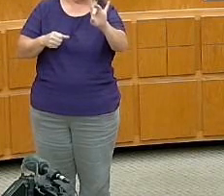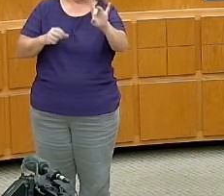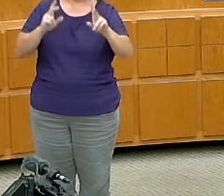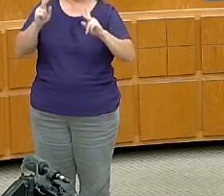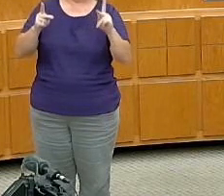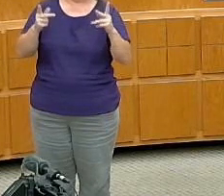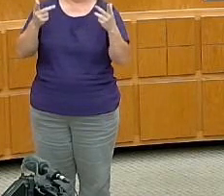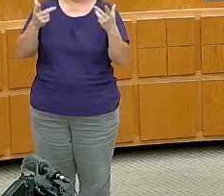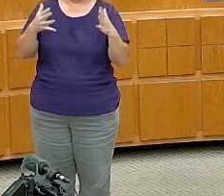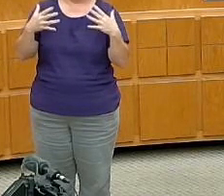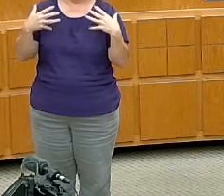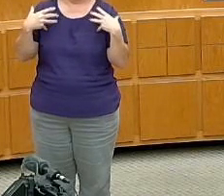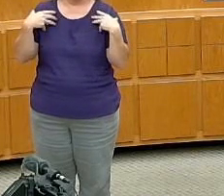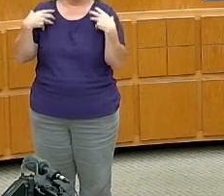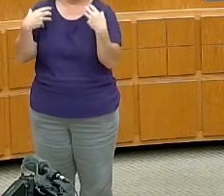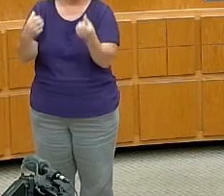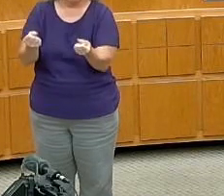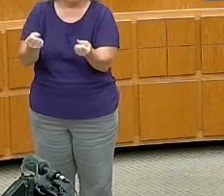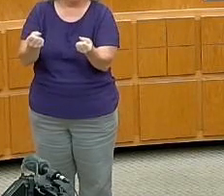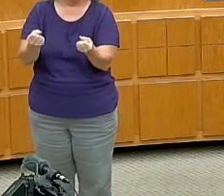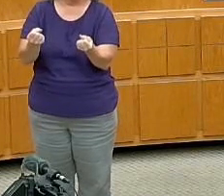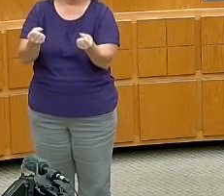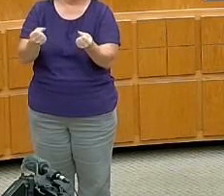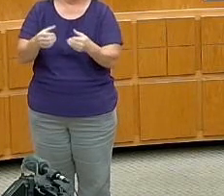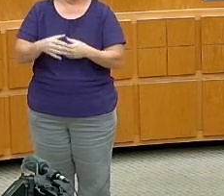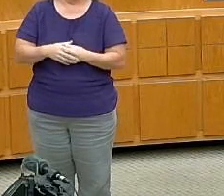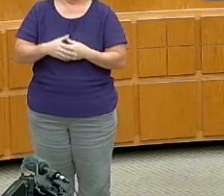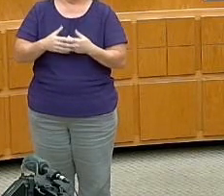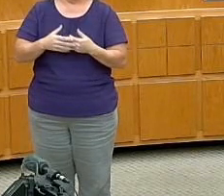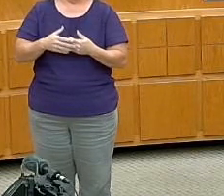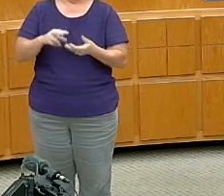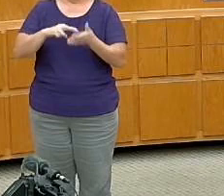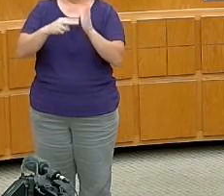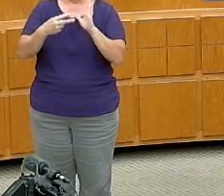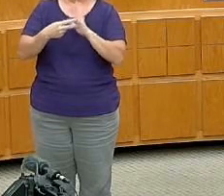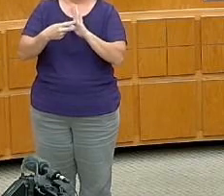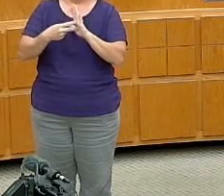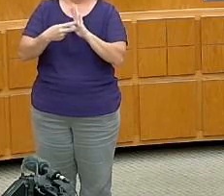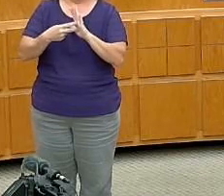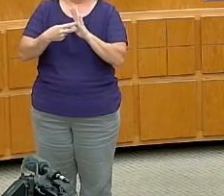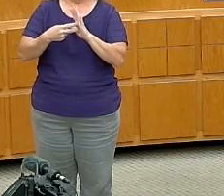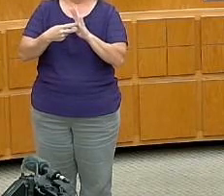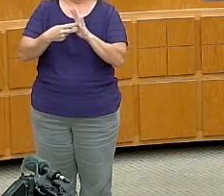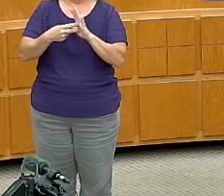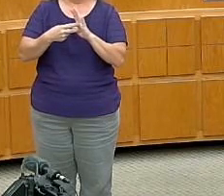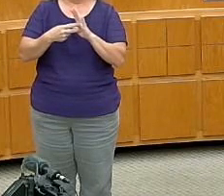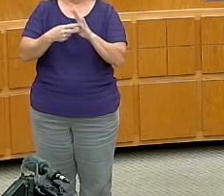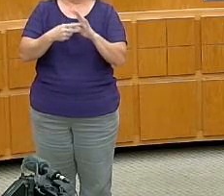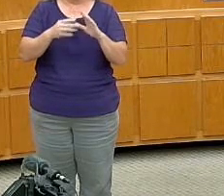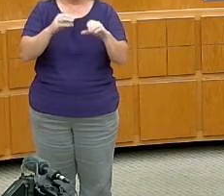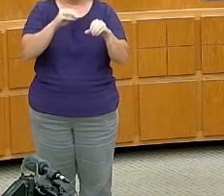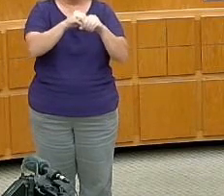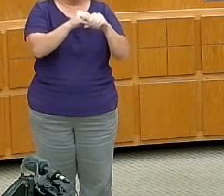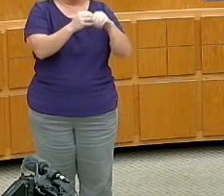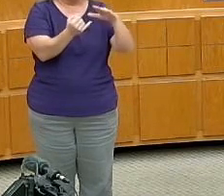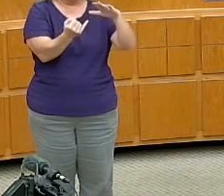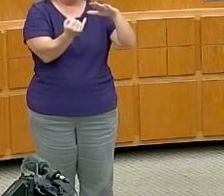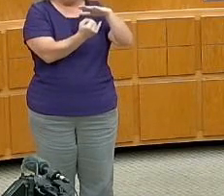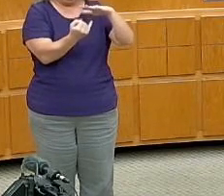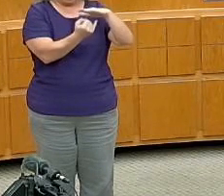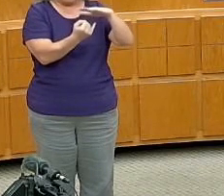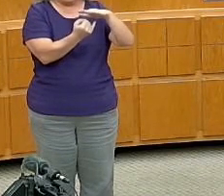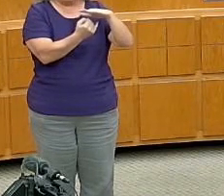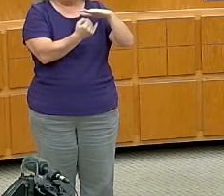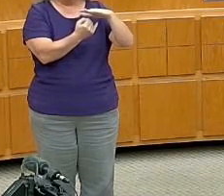recovered of the 83. And so that means that they've been out of quarantine, they've been in quarantine long enough, and they've